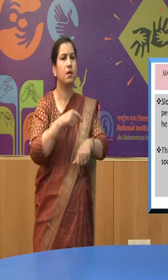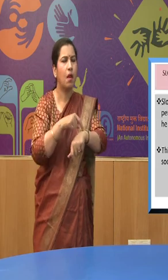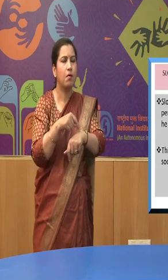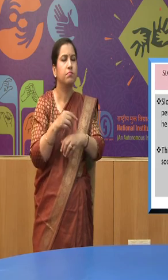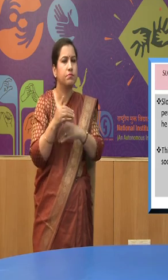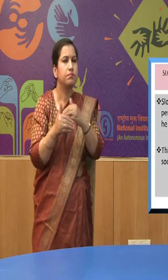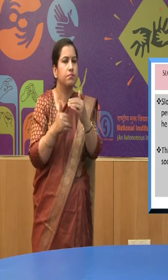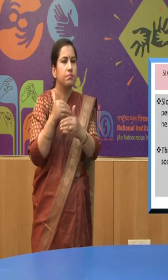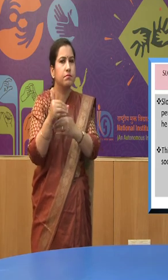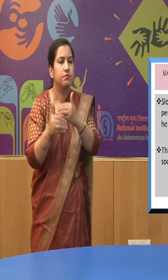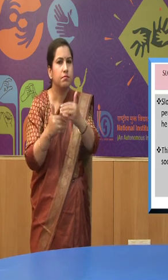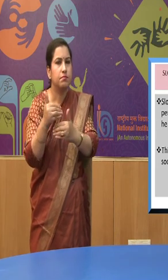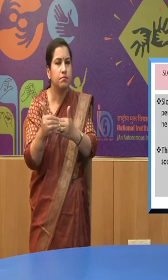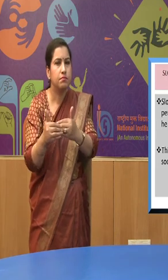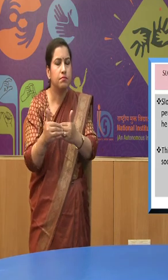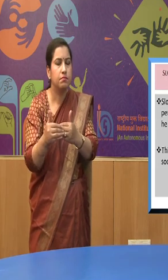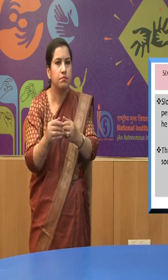Slowly, this system became strict